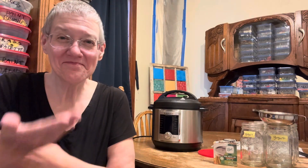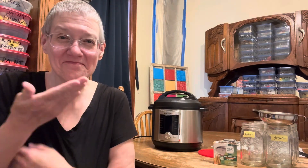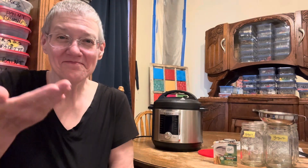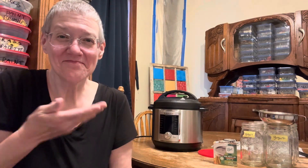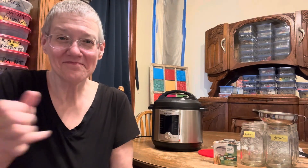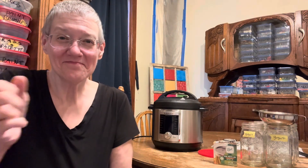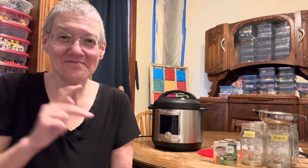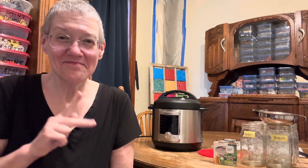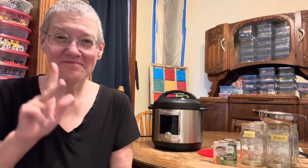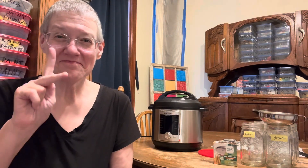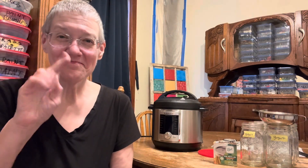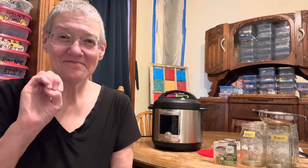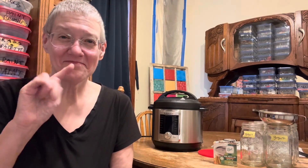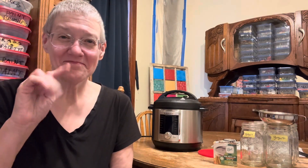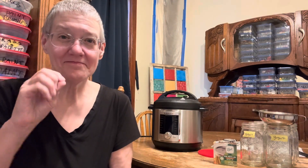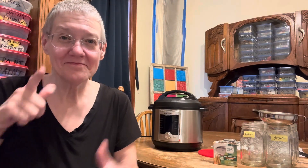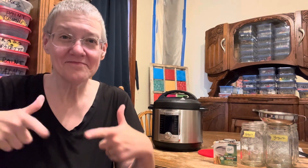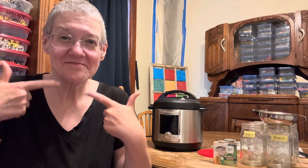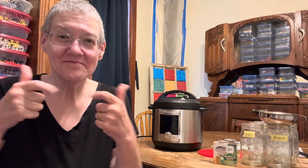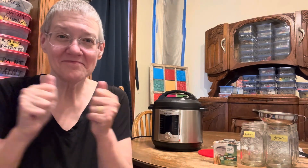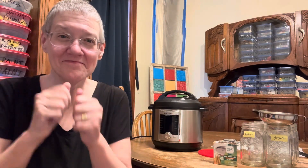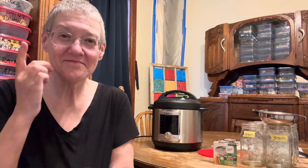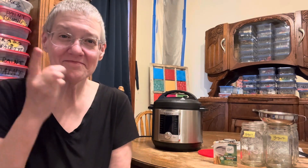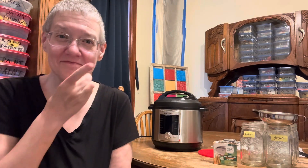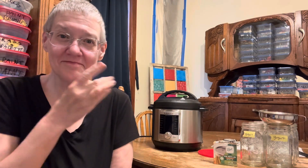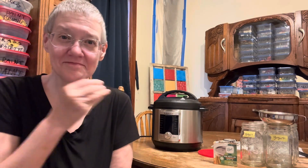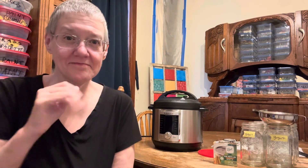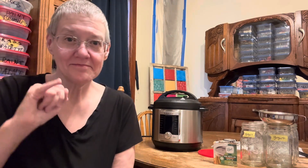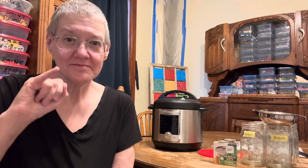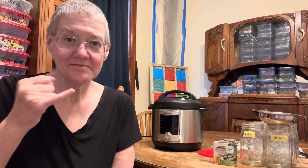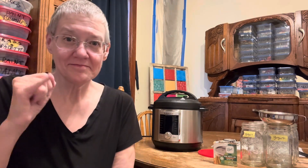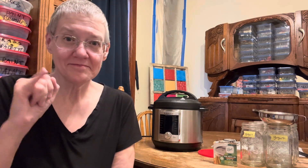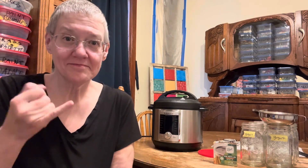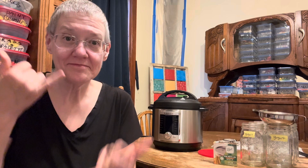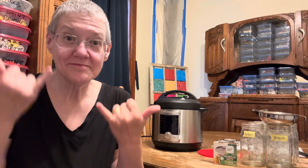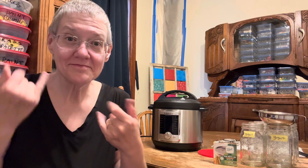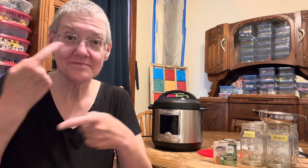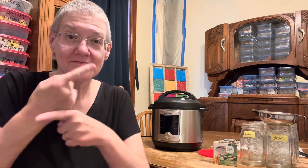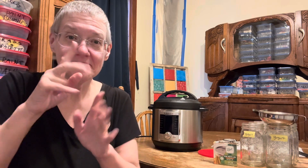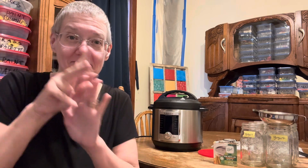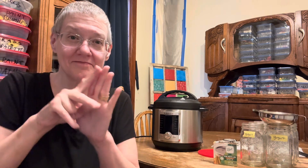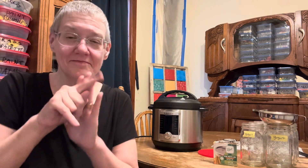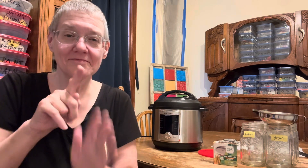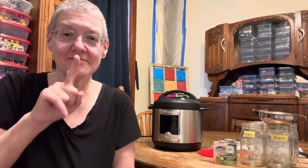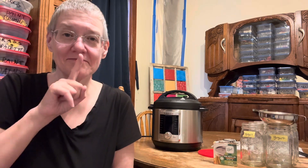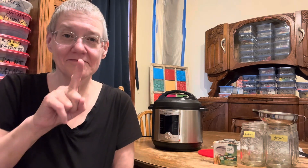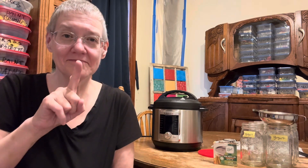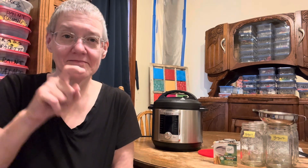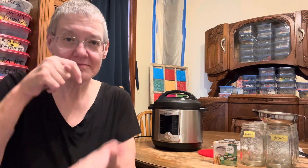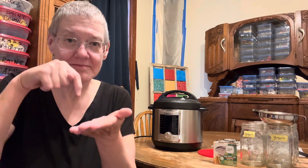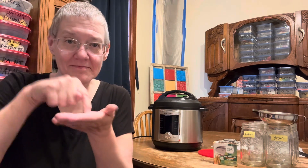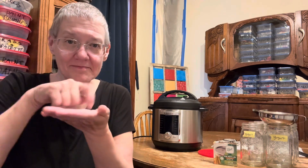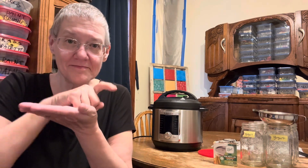Good morning and welcome back to Keto Living with Dale and Judith. Today's video is all